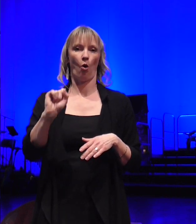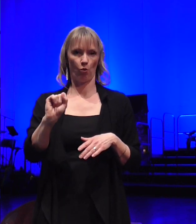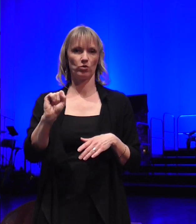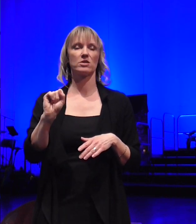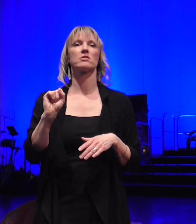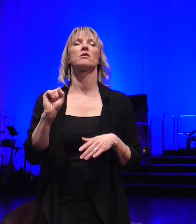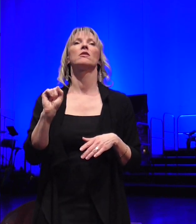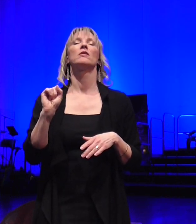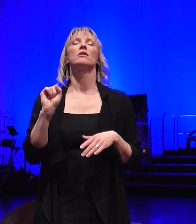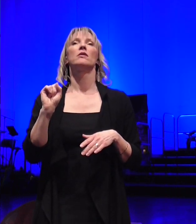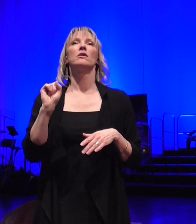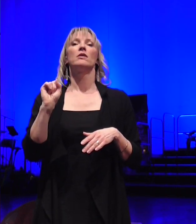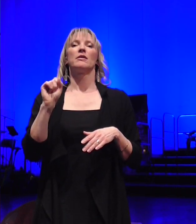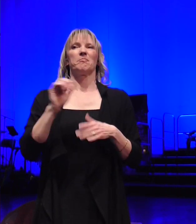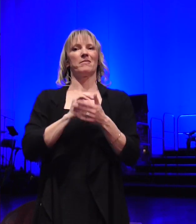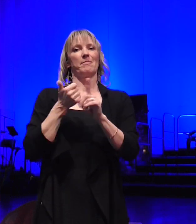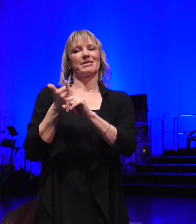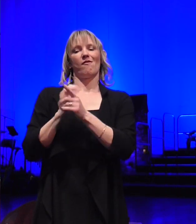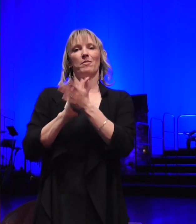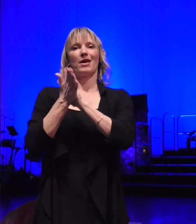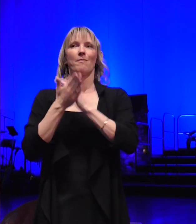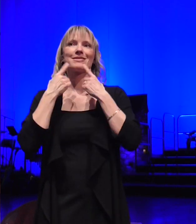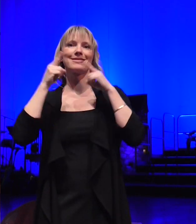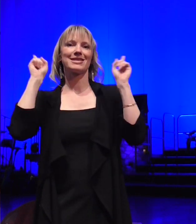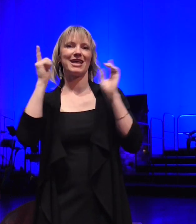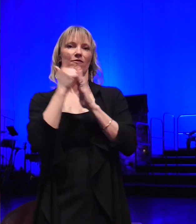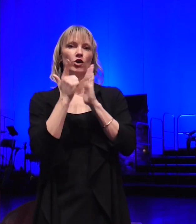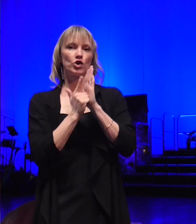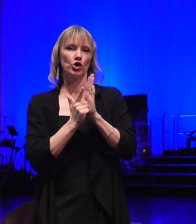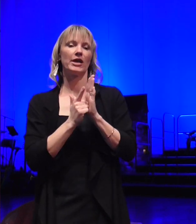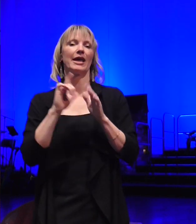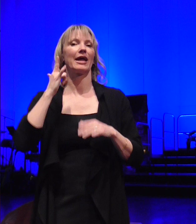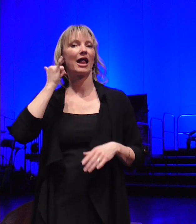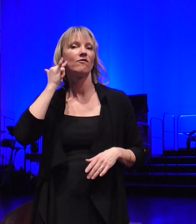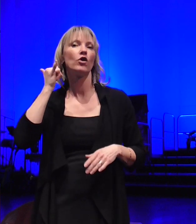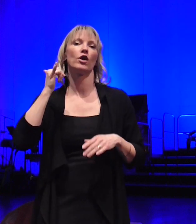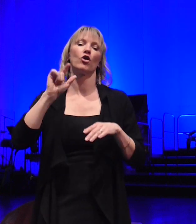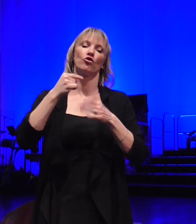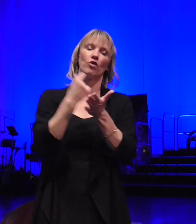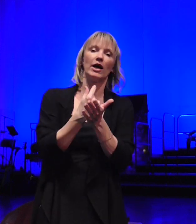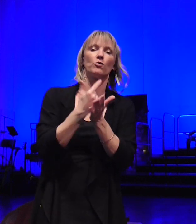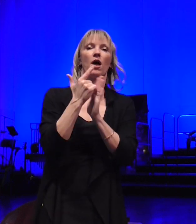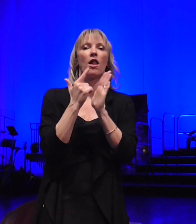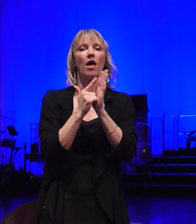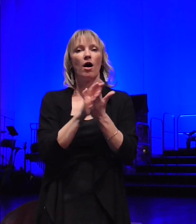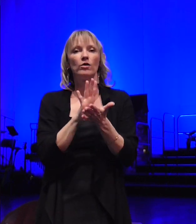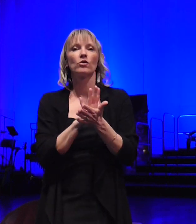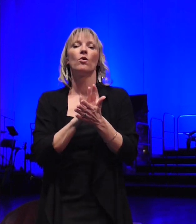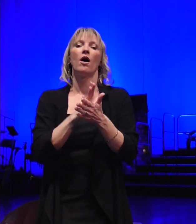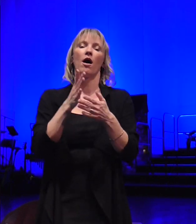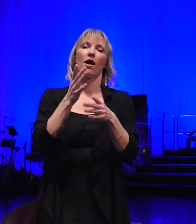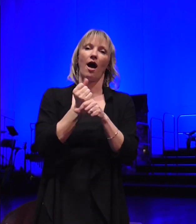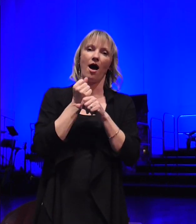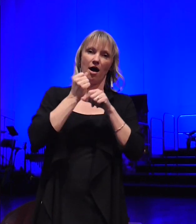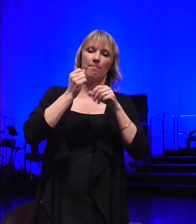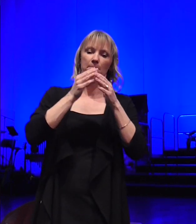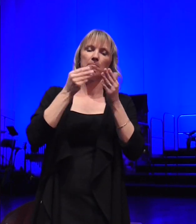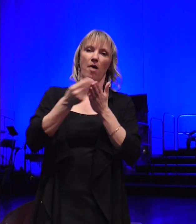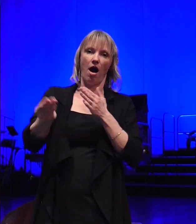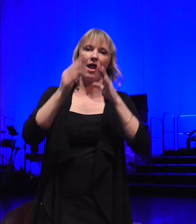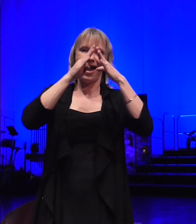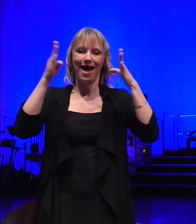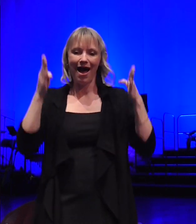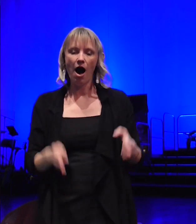who was becoming a successful attorney in California. He graduated law school and he got a house, and it was during the same time of the Montgomery